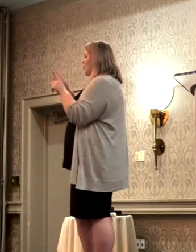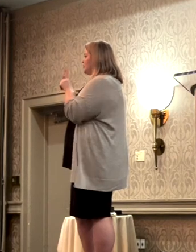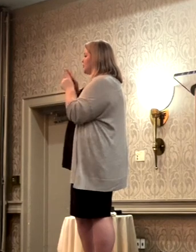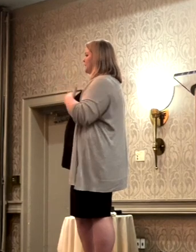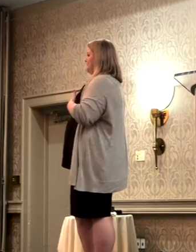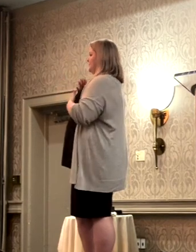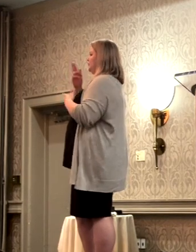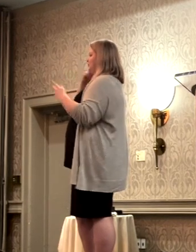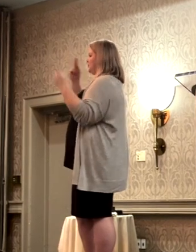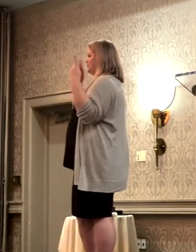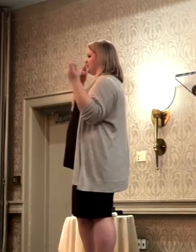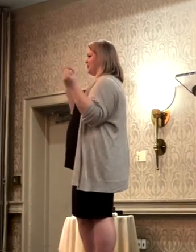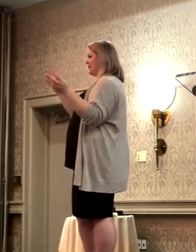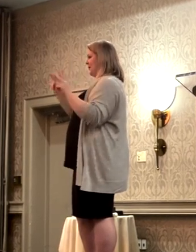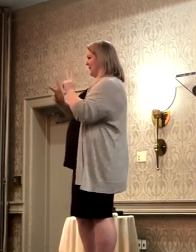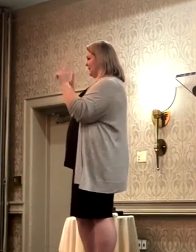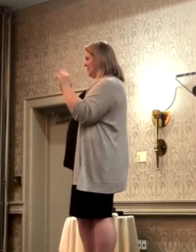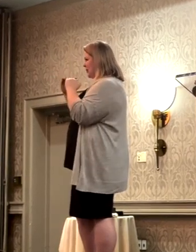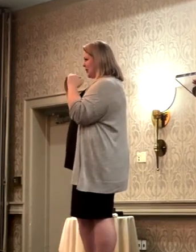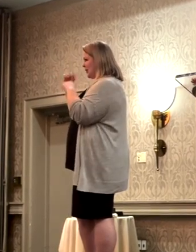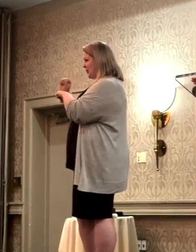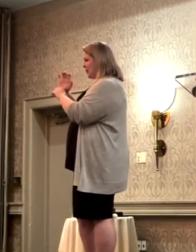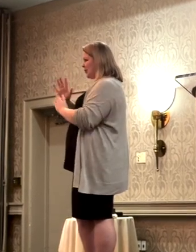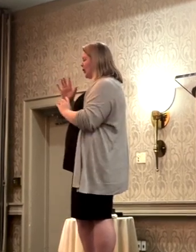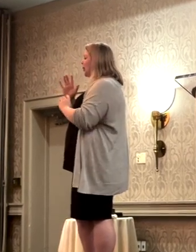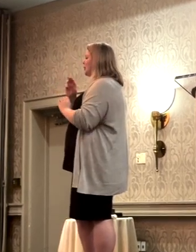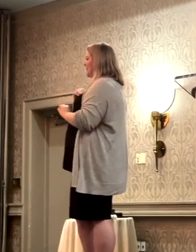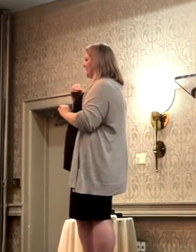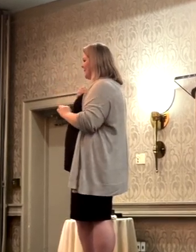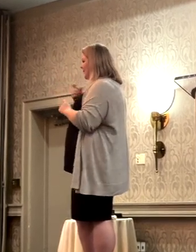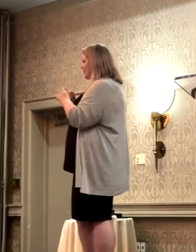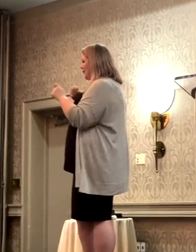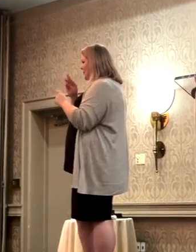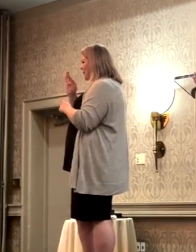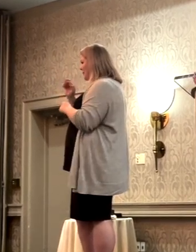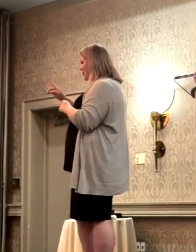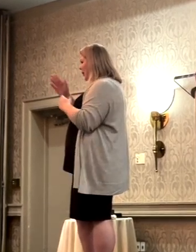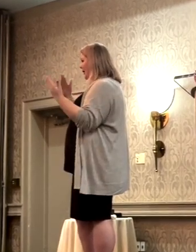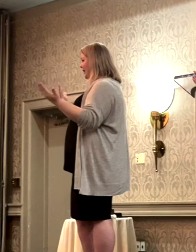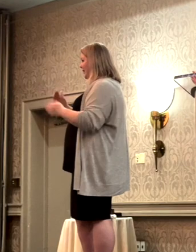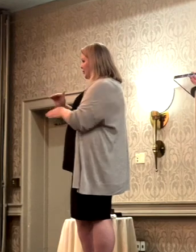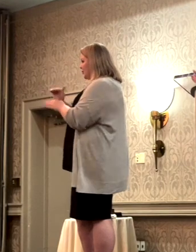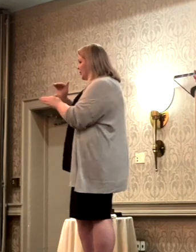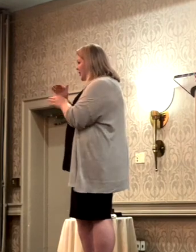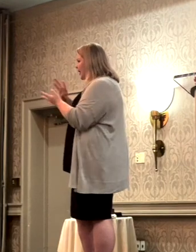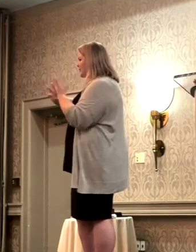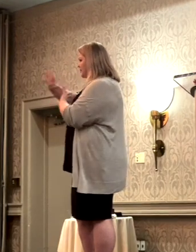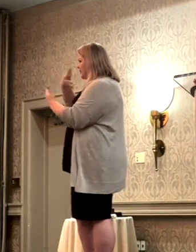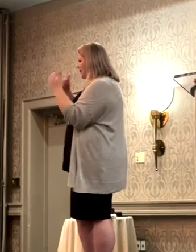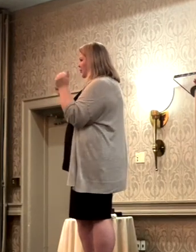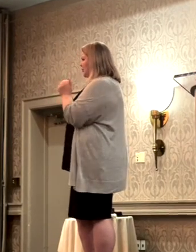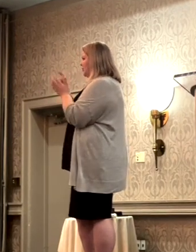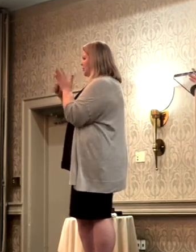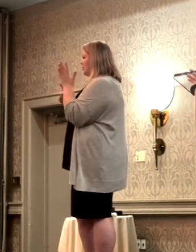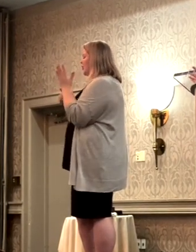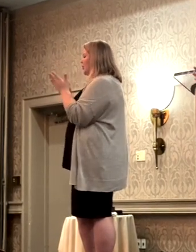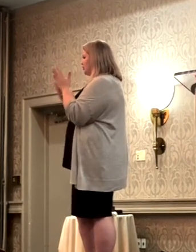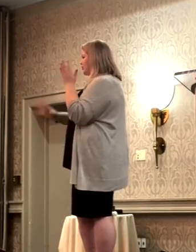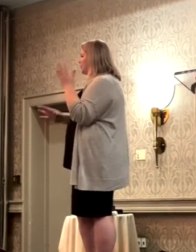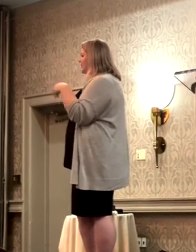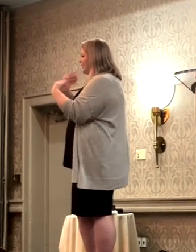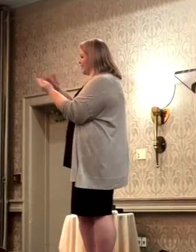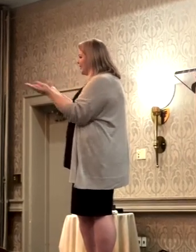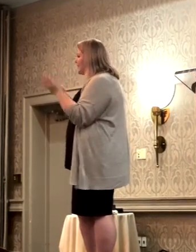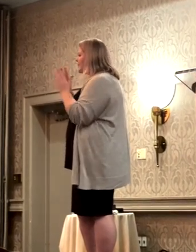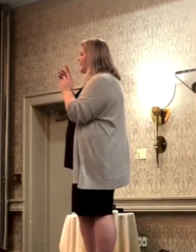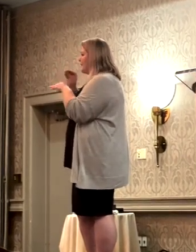colleagues and members of the bar here tonight, spending time with the law students, giving them